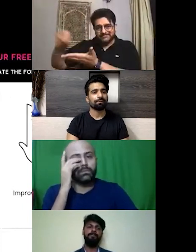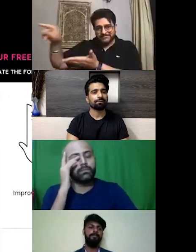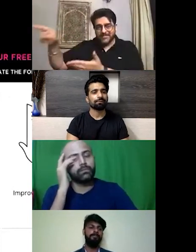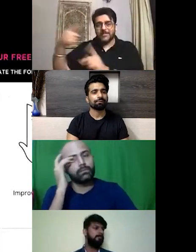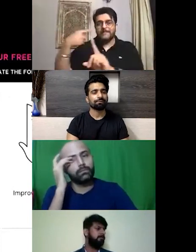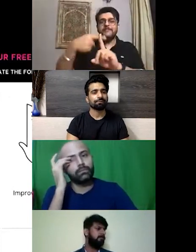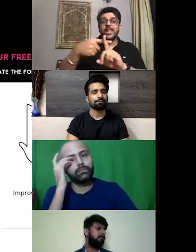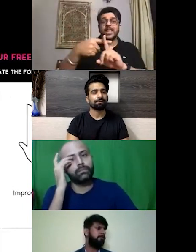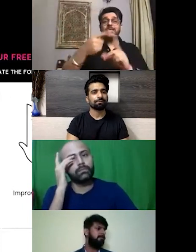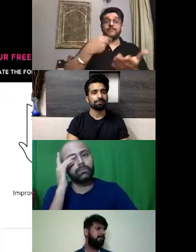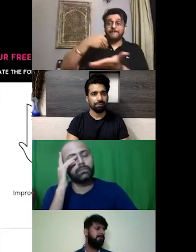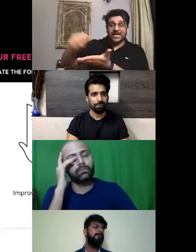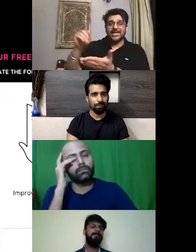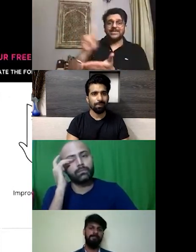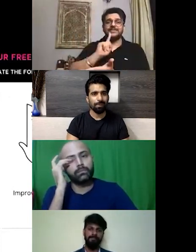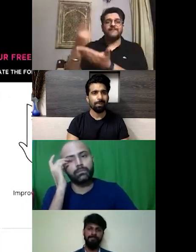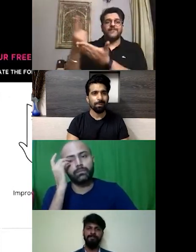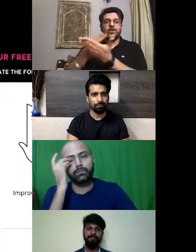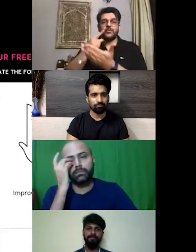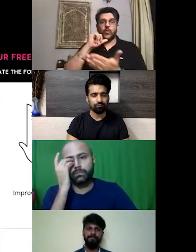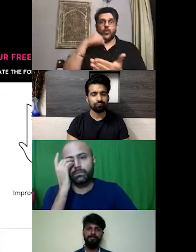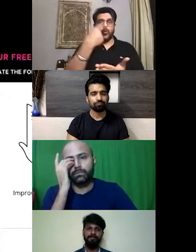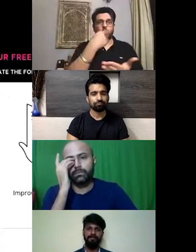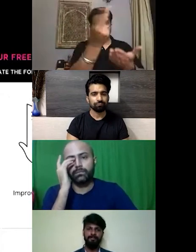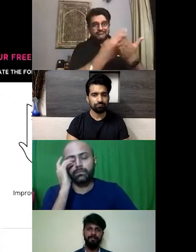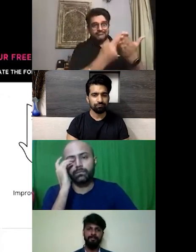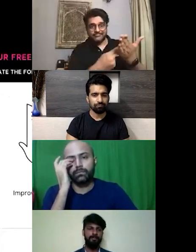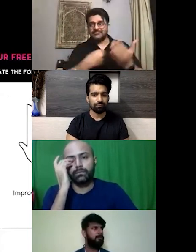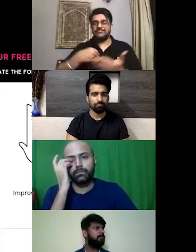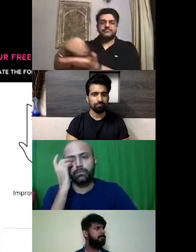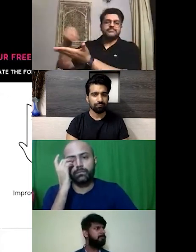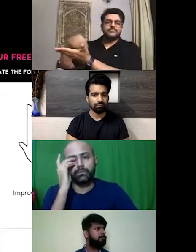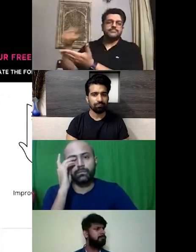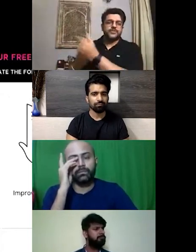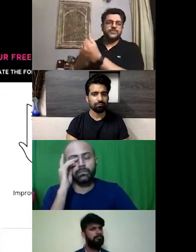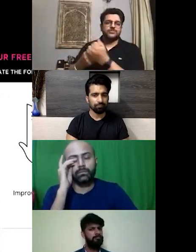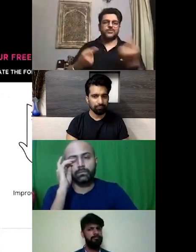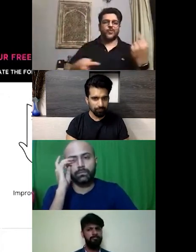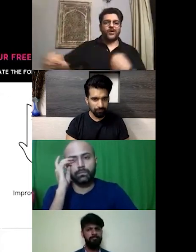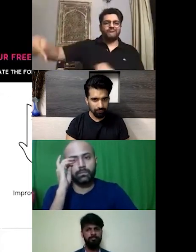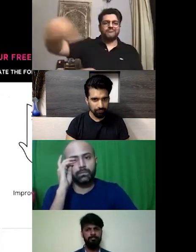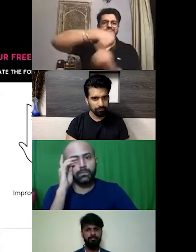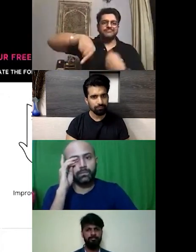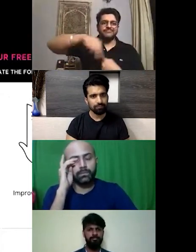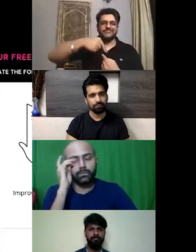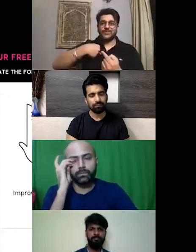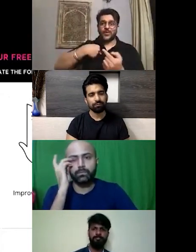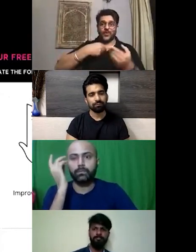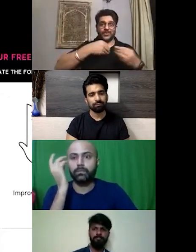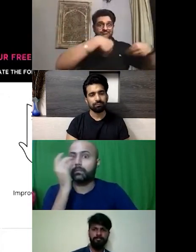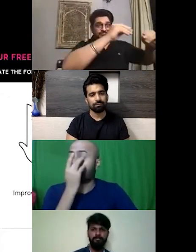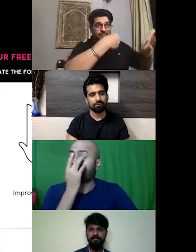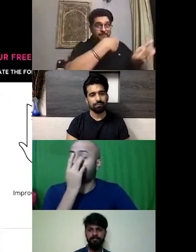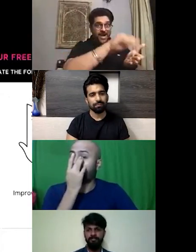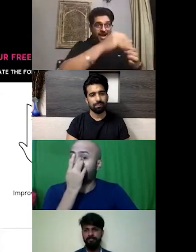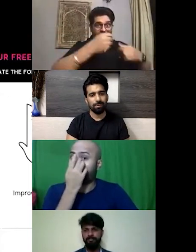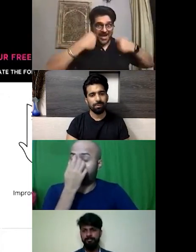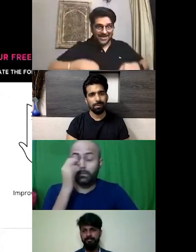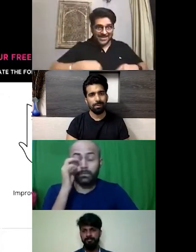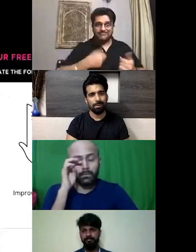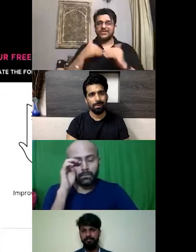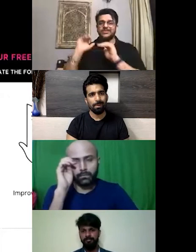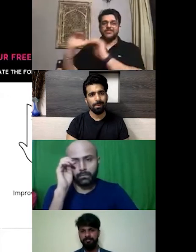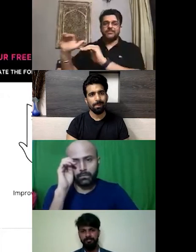we will be paying the deaf person of course. This money will be used to take classes, and deaf people are the ones who will be